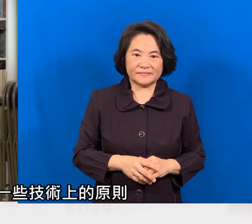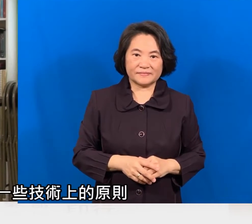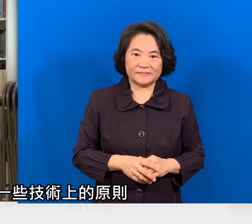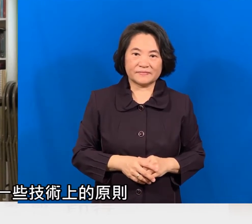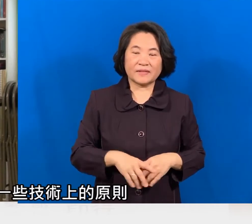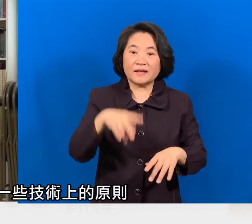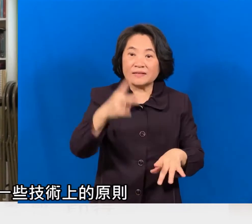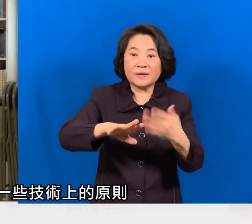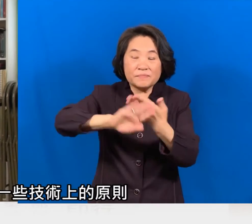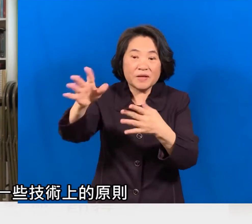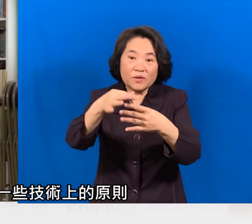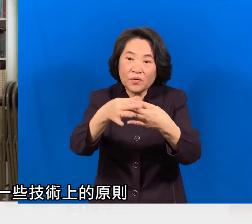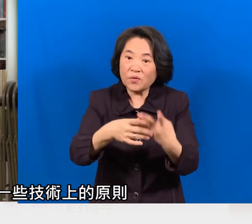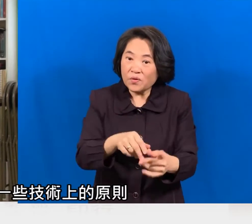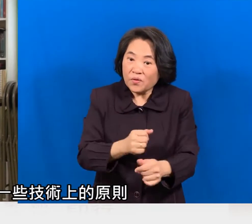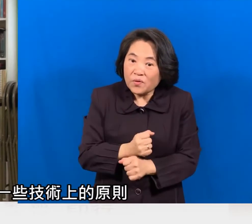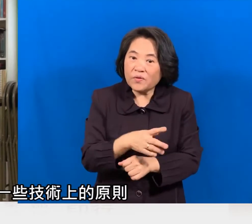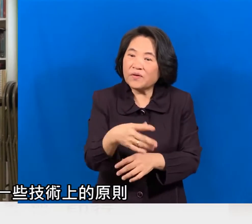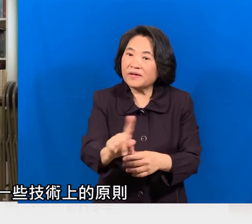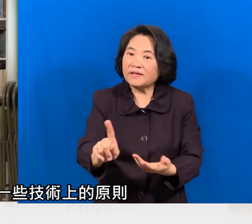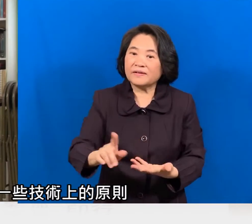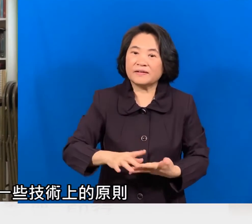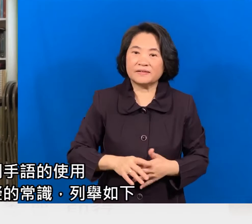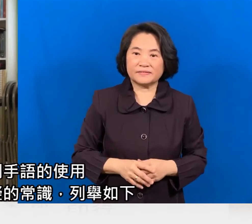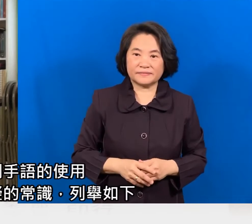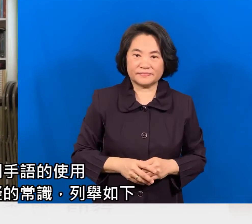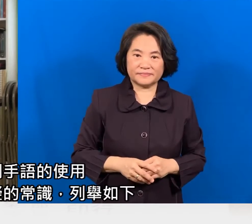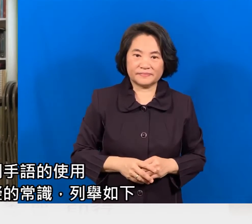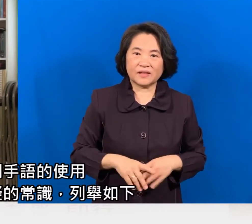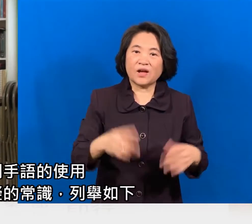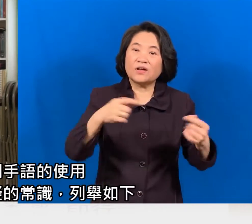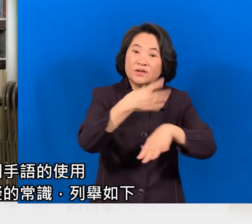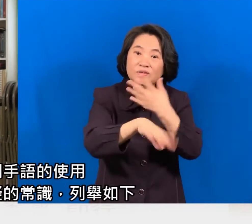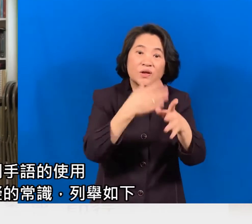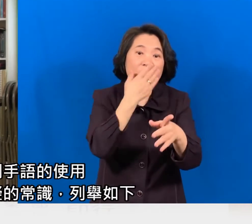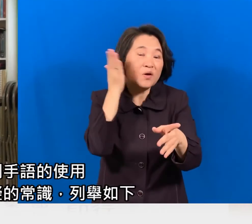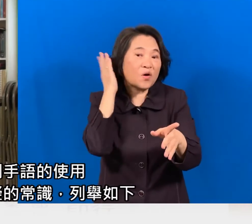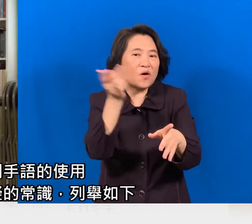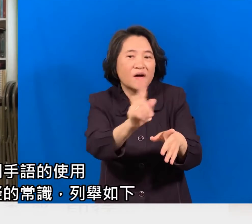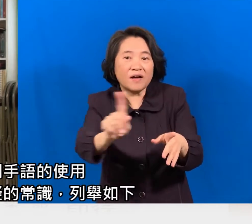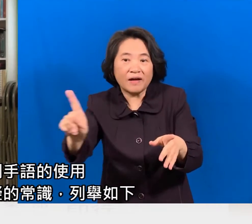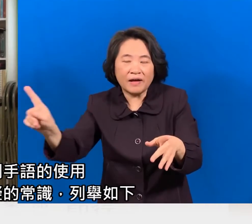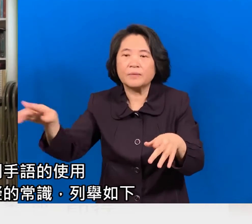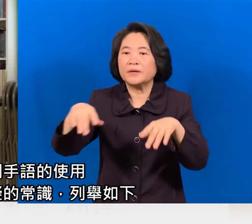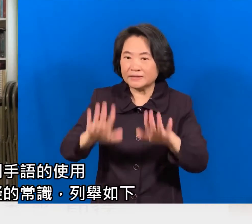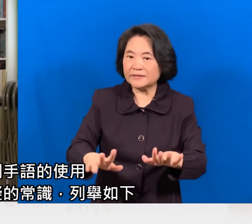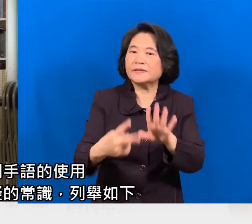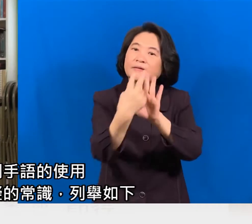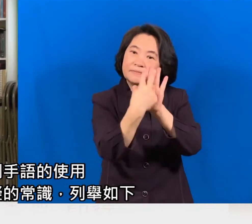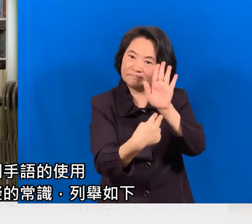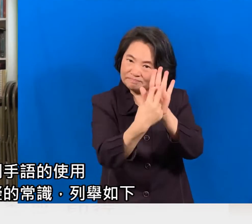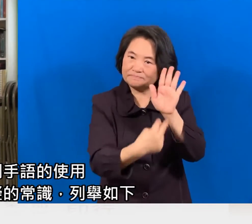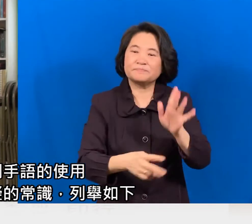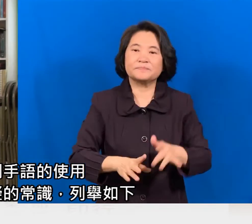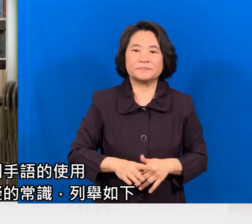In addition, there are also a few technical guidelines which have to do with the use of sign language and common knowledge about